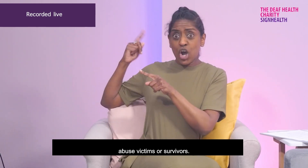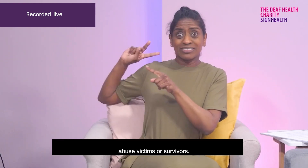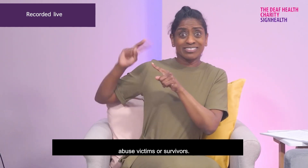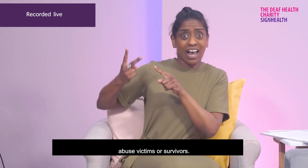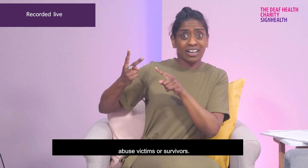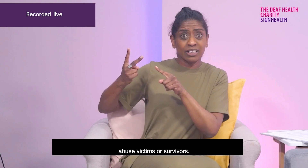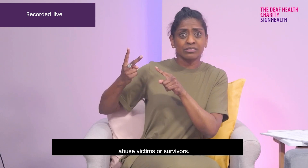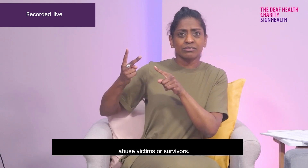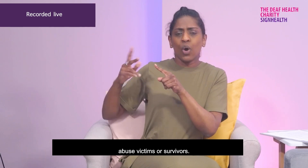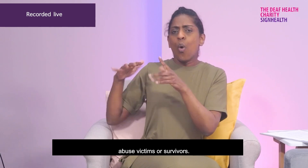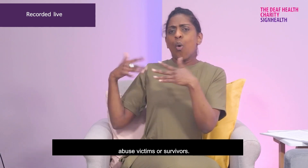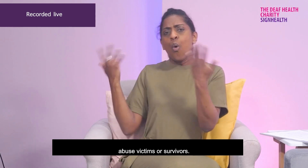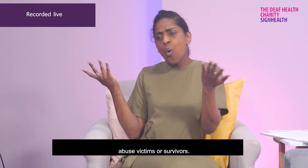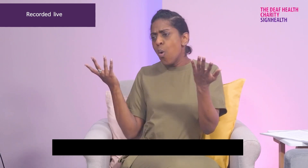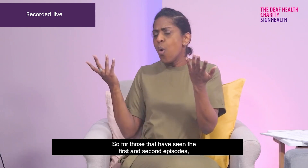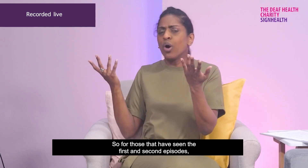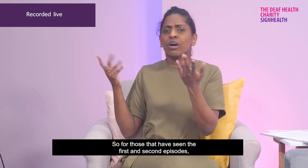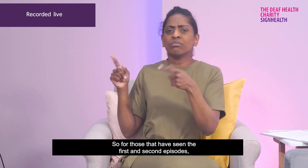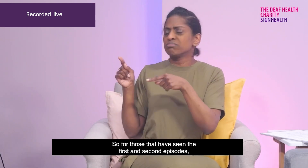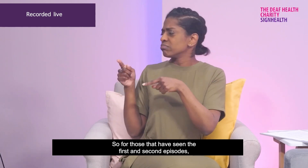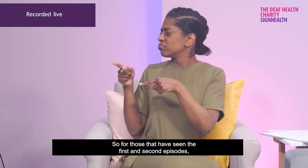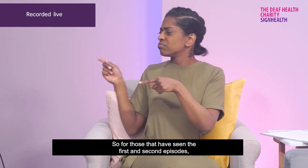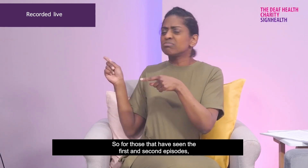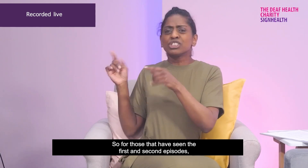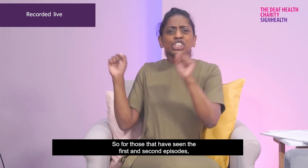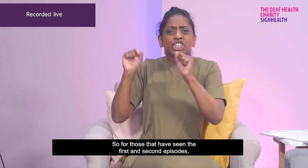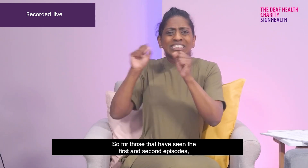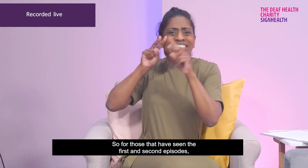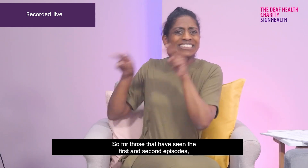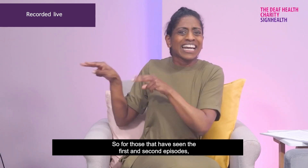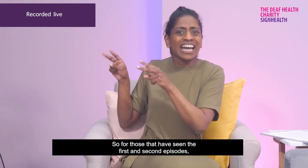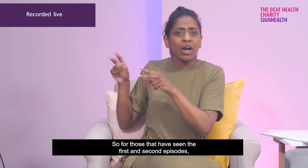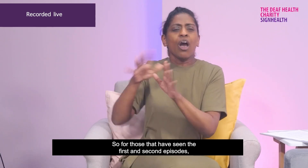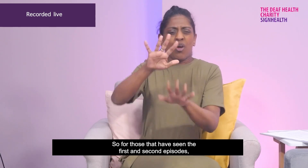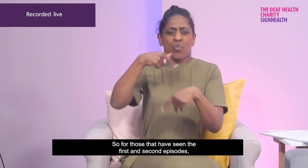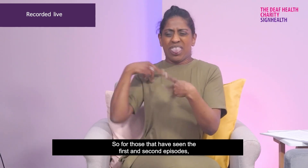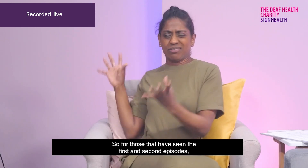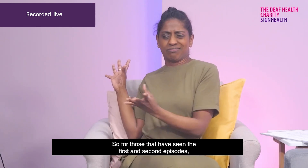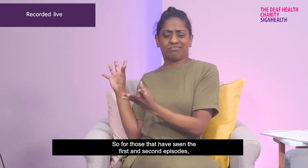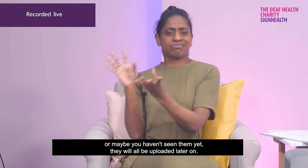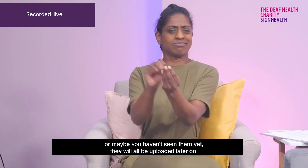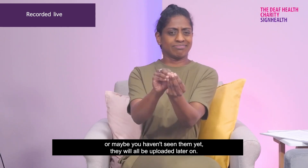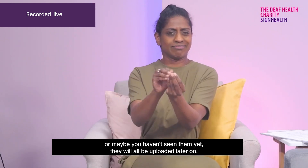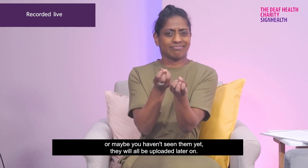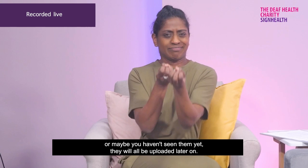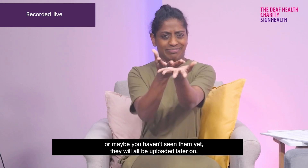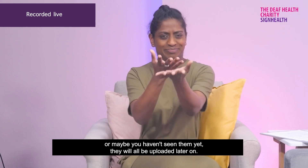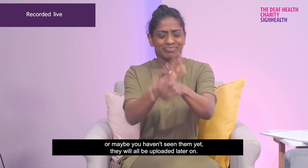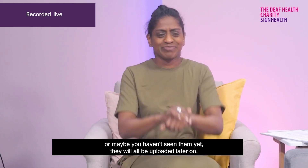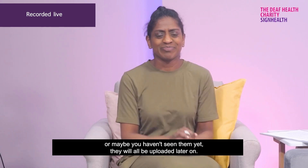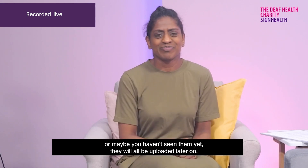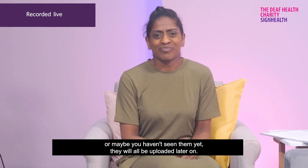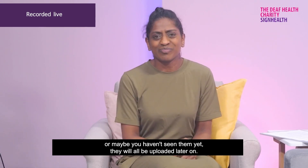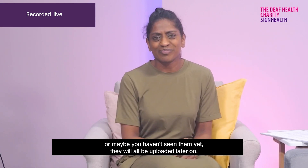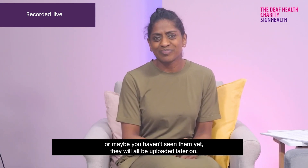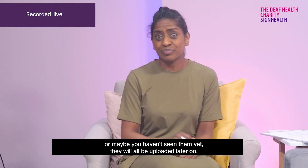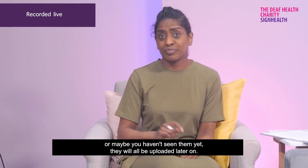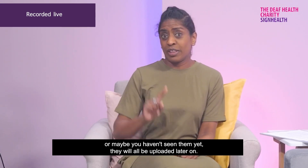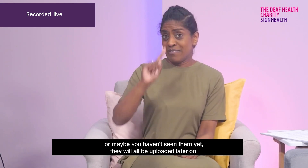So for those that have seen the first and second episodes, or maybe you haven't seen them yet, they will all be uploaded later on. And I'll